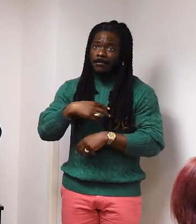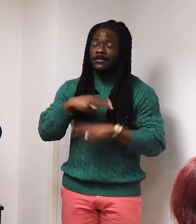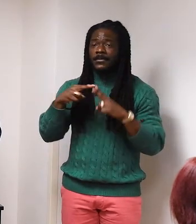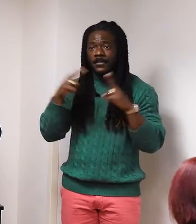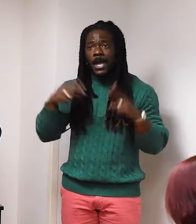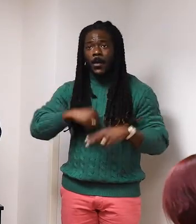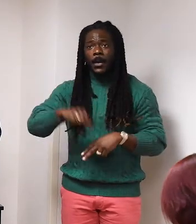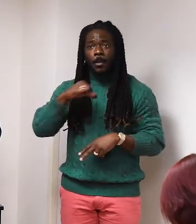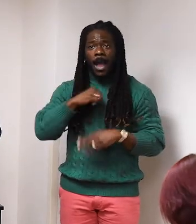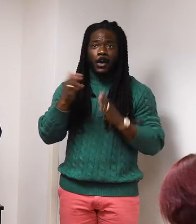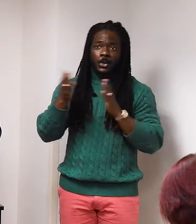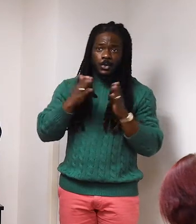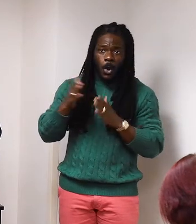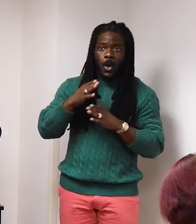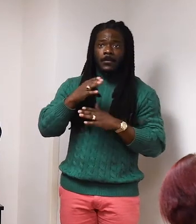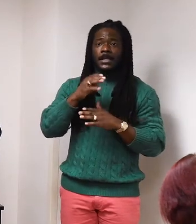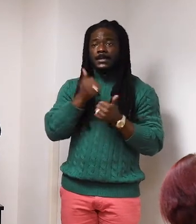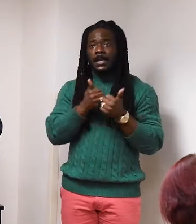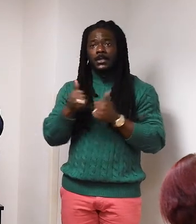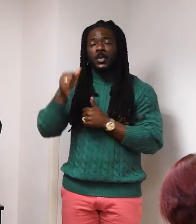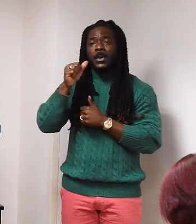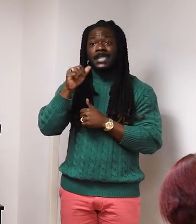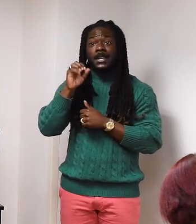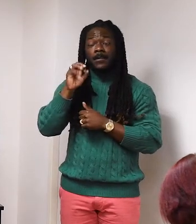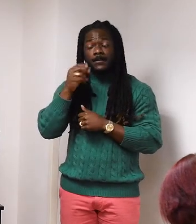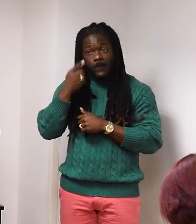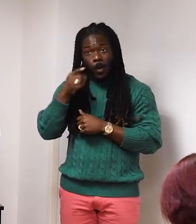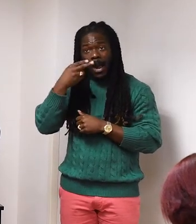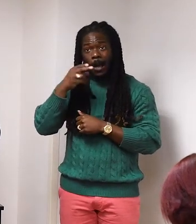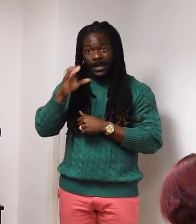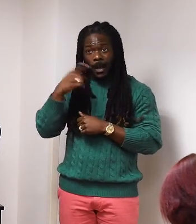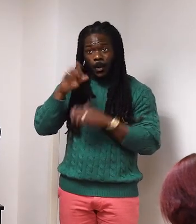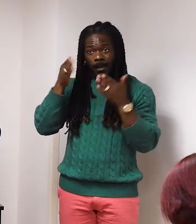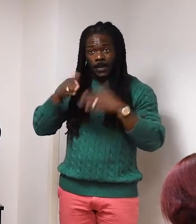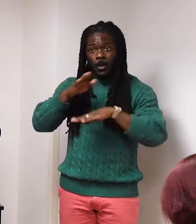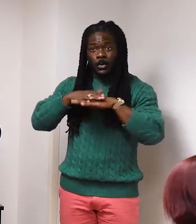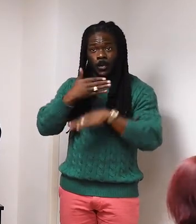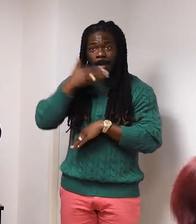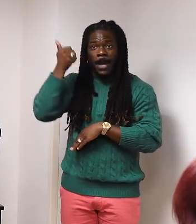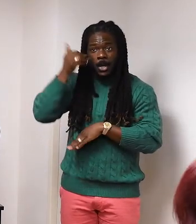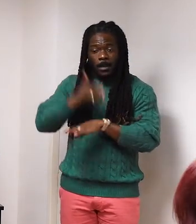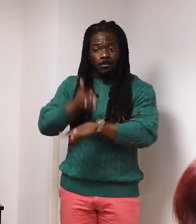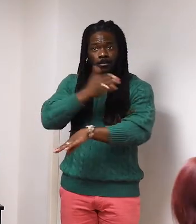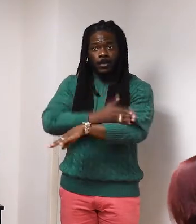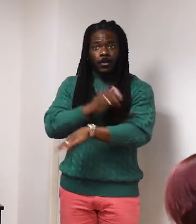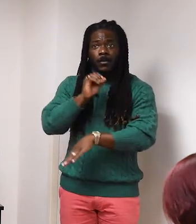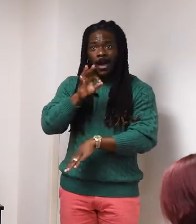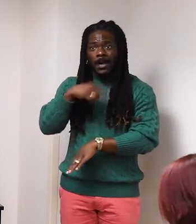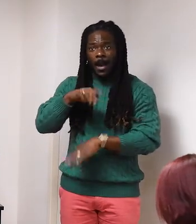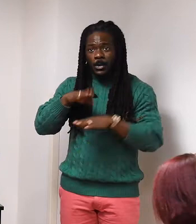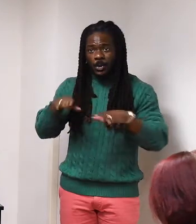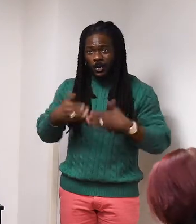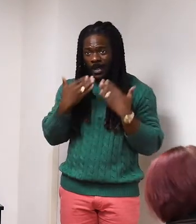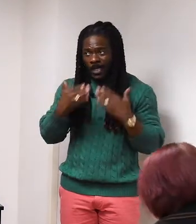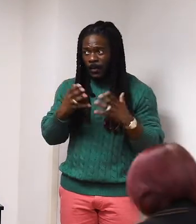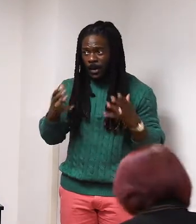proud to serve as the superintendent of Howard County, where we focus on the betterment of our children every day. Thank you very much.